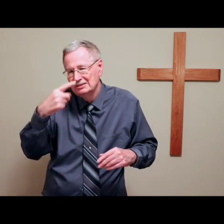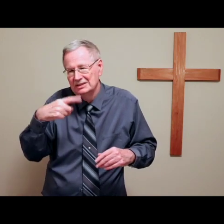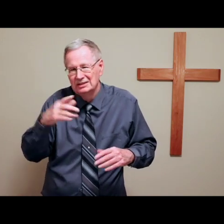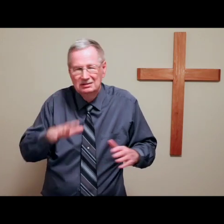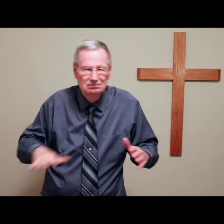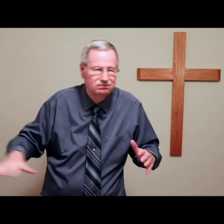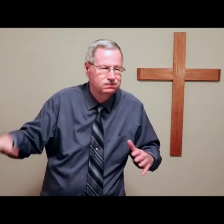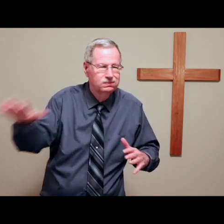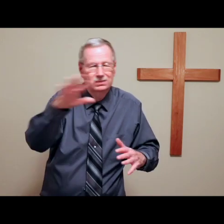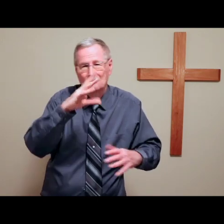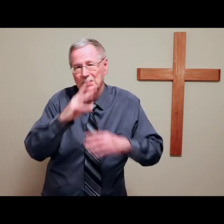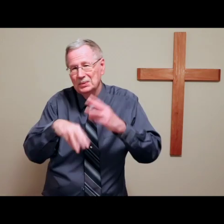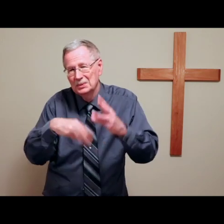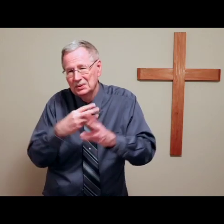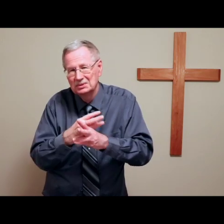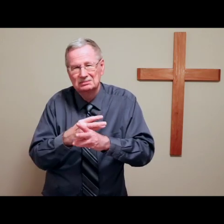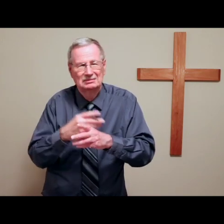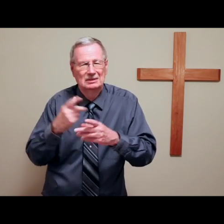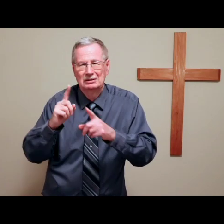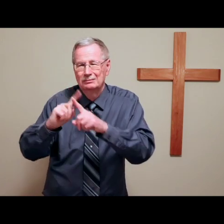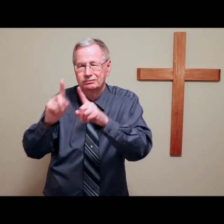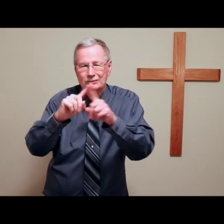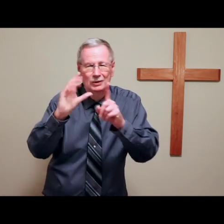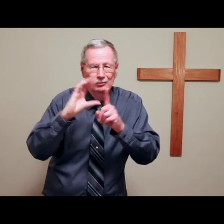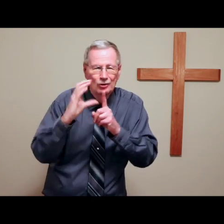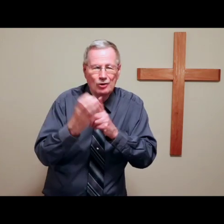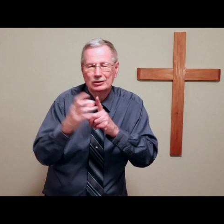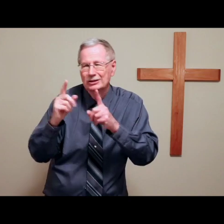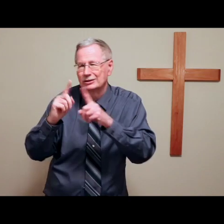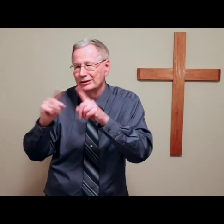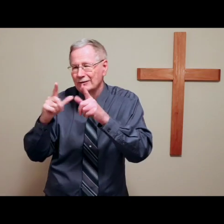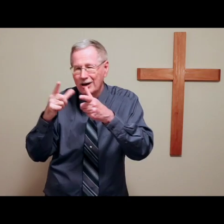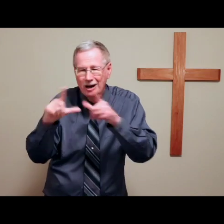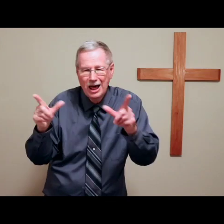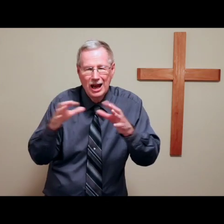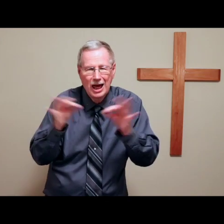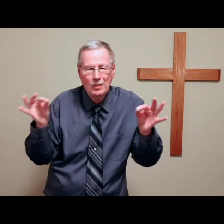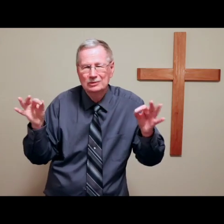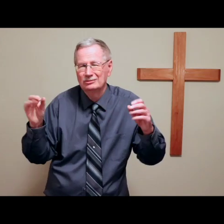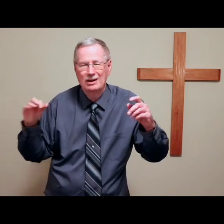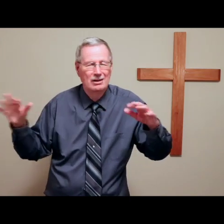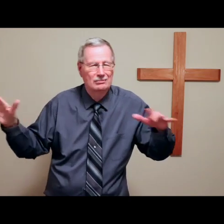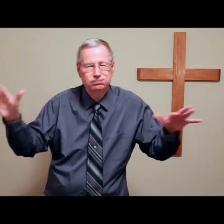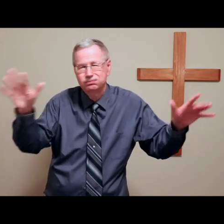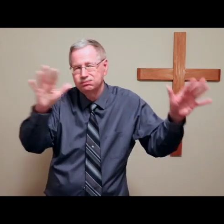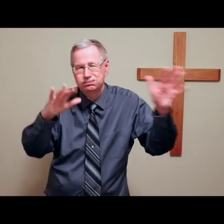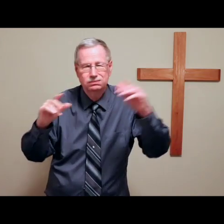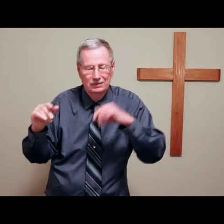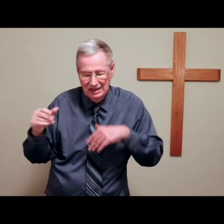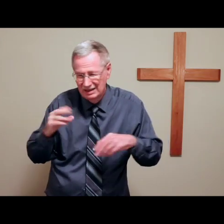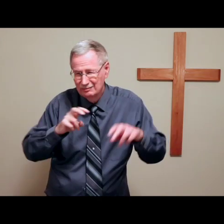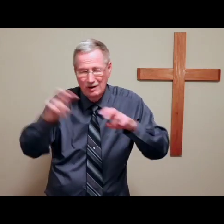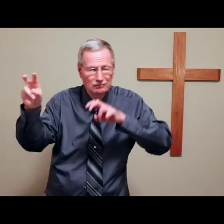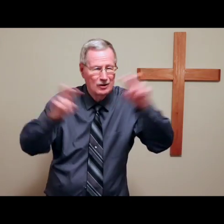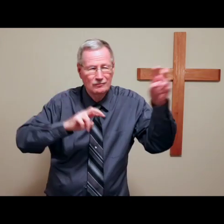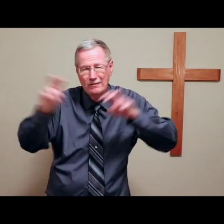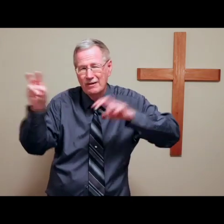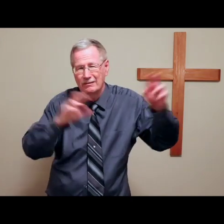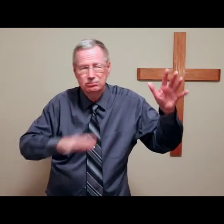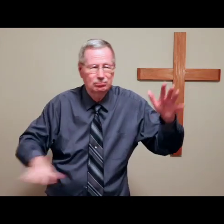hearing people, people who could hear, people around the world with different cultures and different languages. He